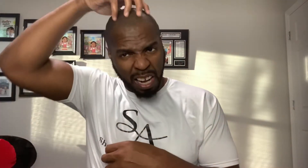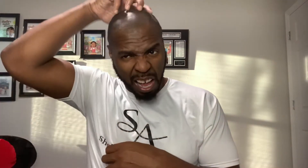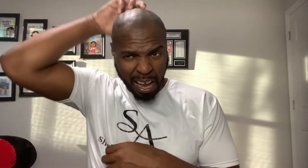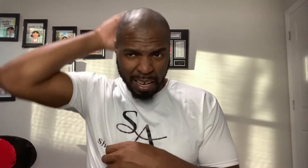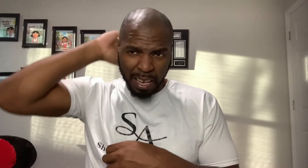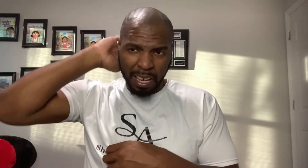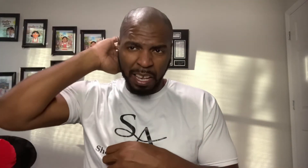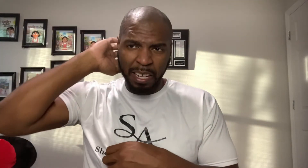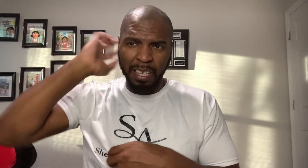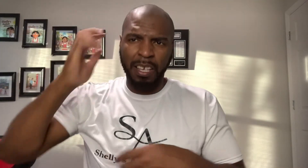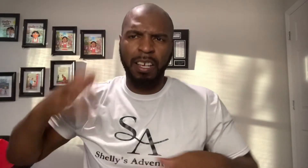lion,